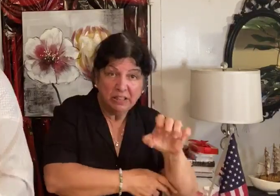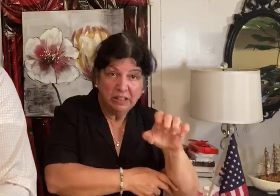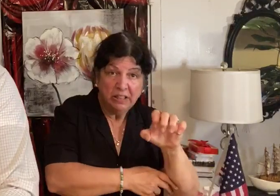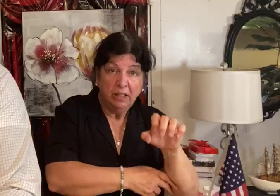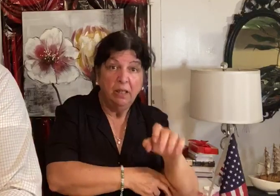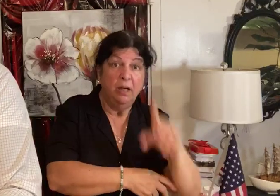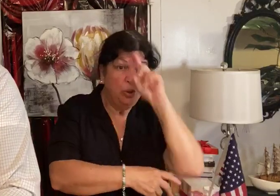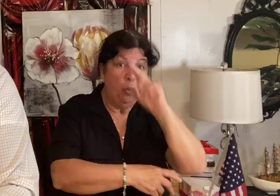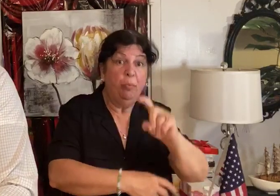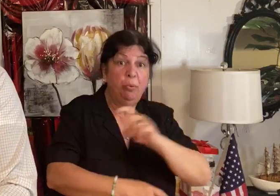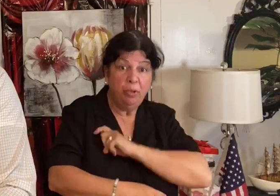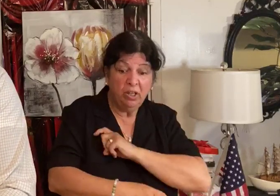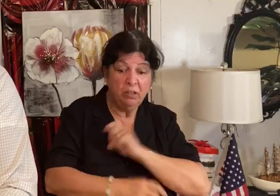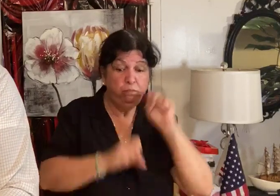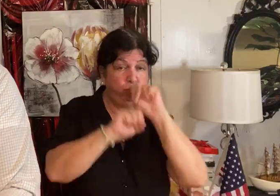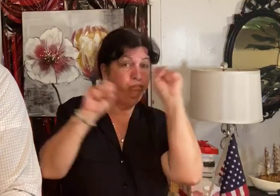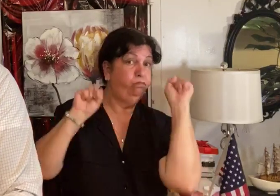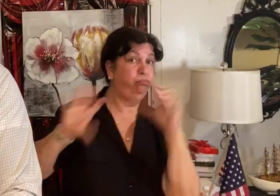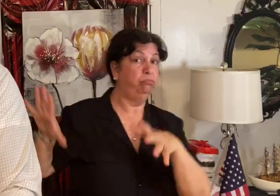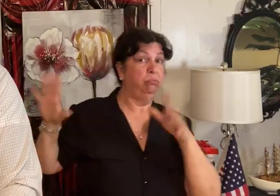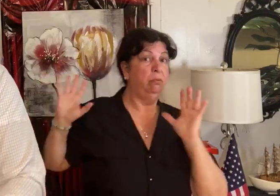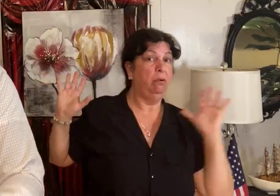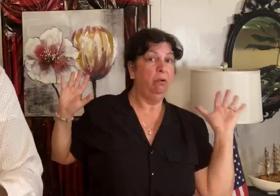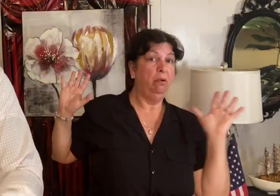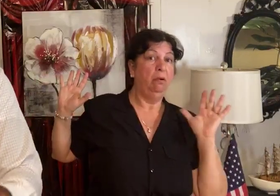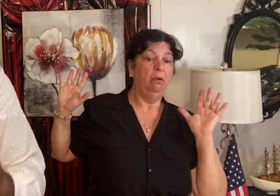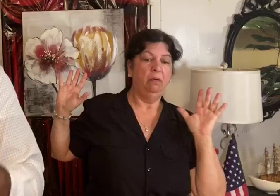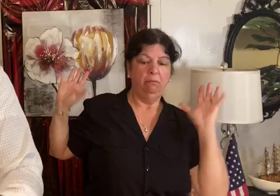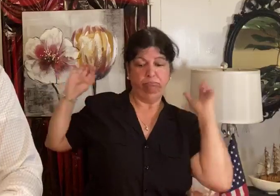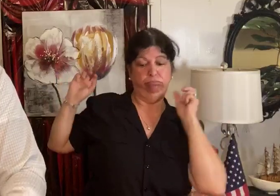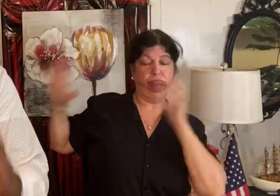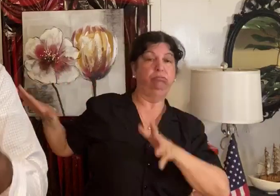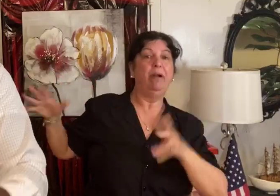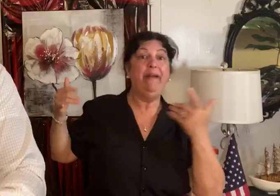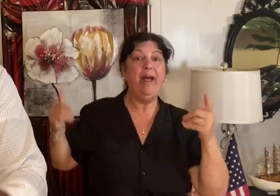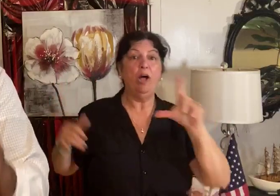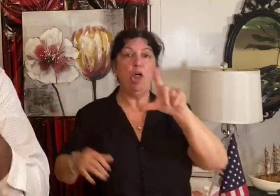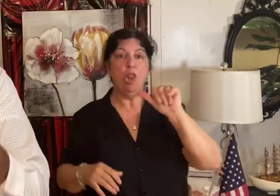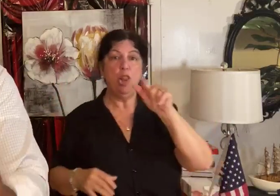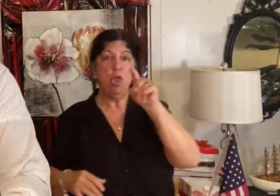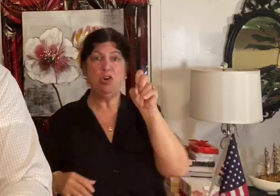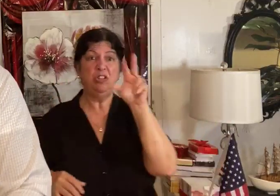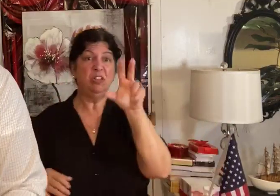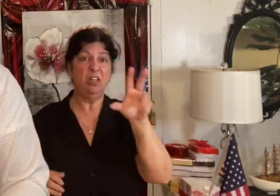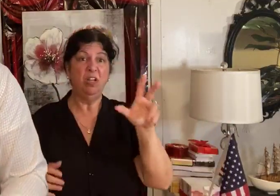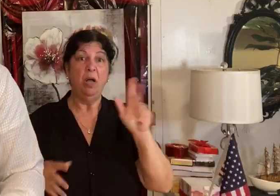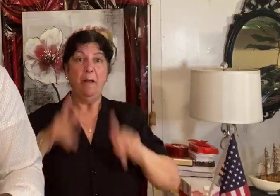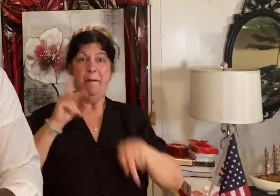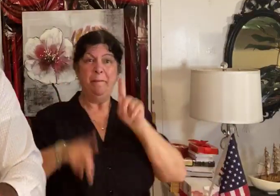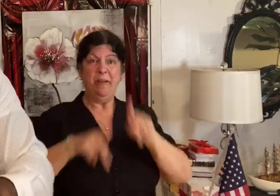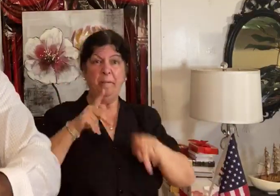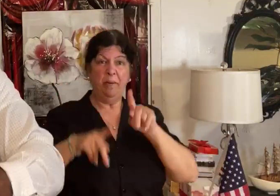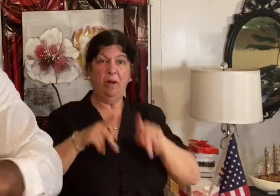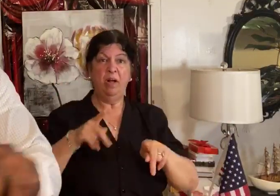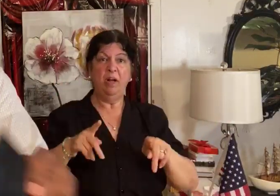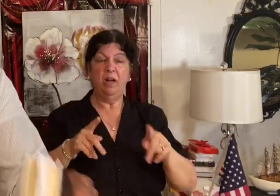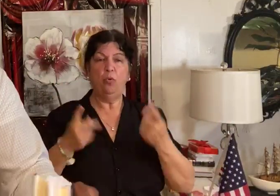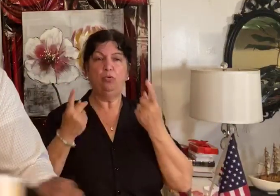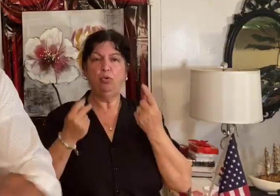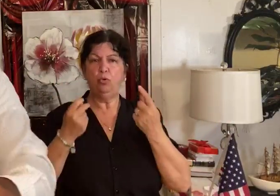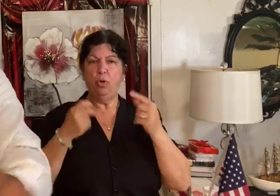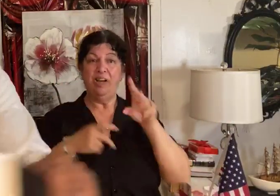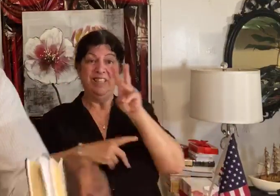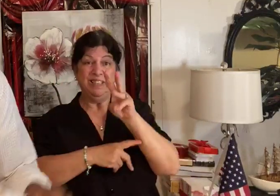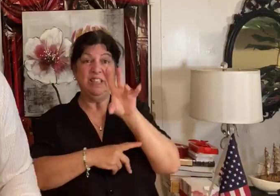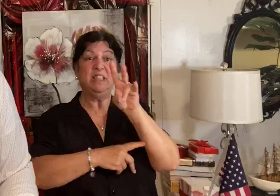the police even abandoned their own precinct. And now the looters, the anarchists, the Antifa, they've created a